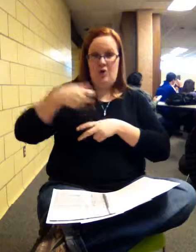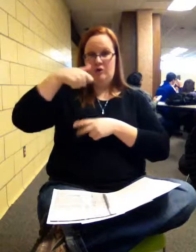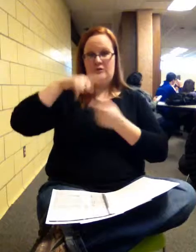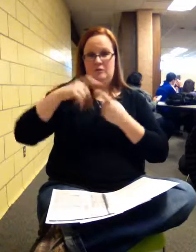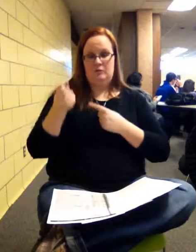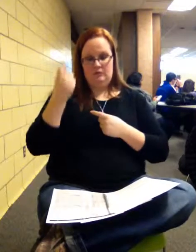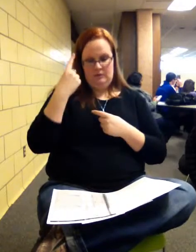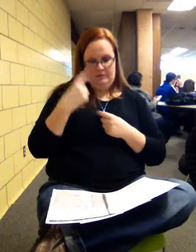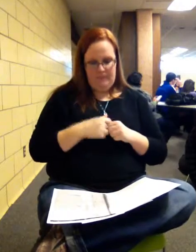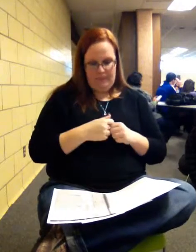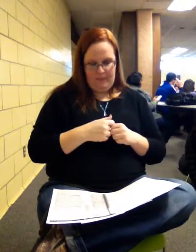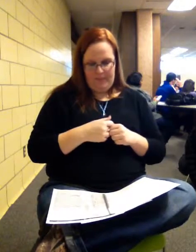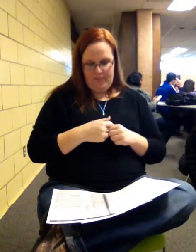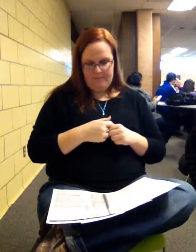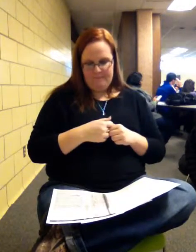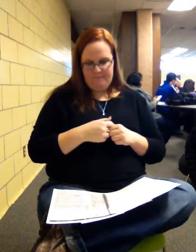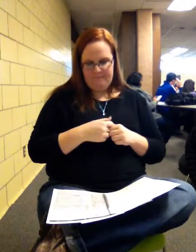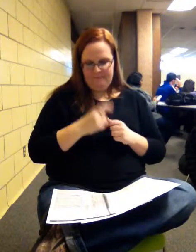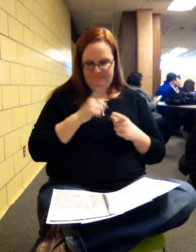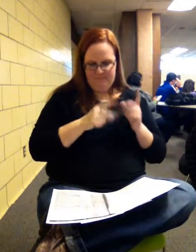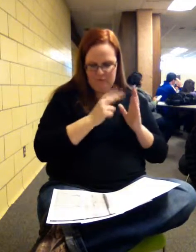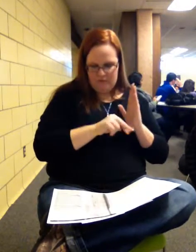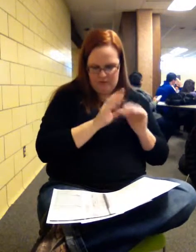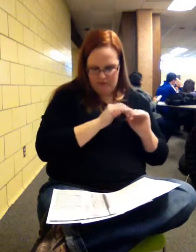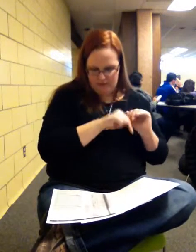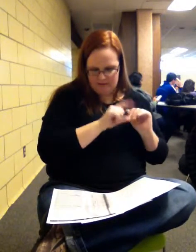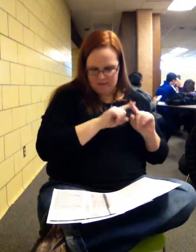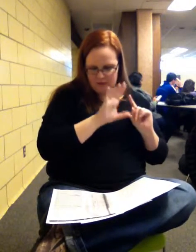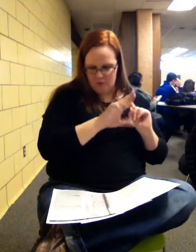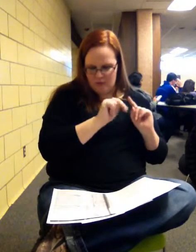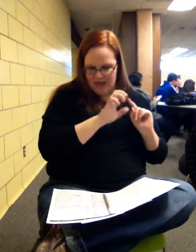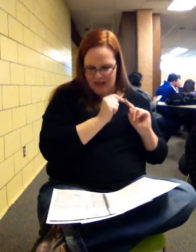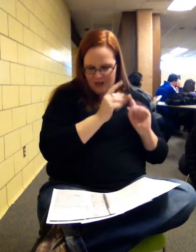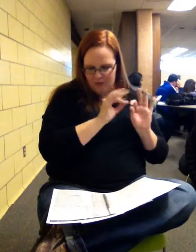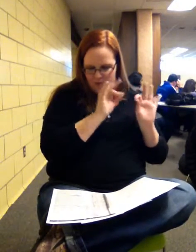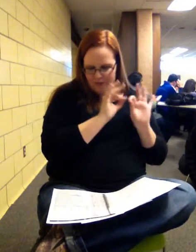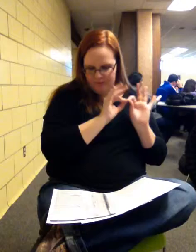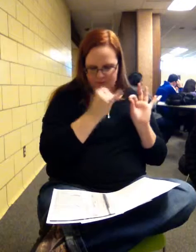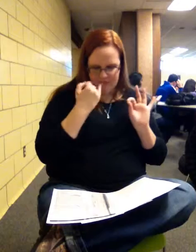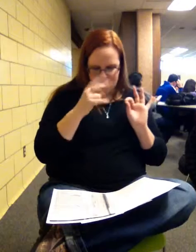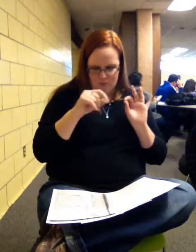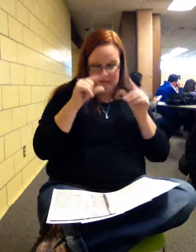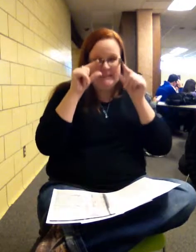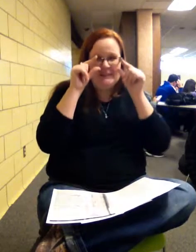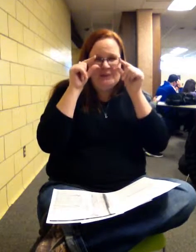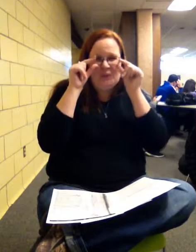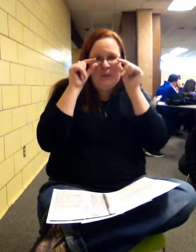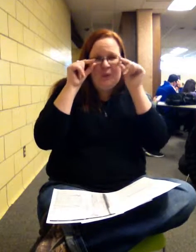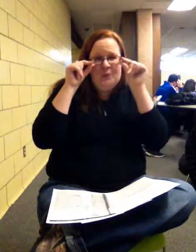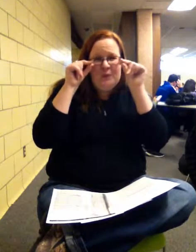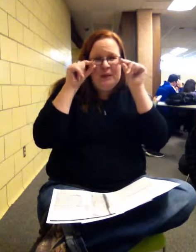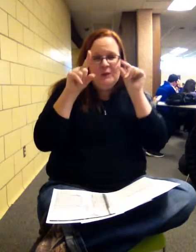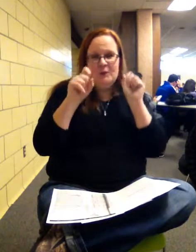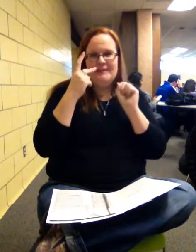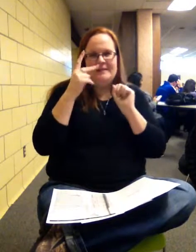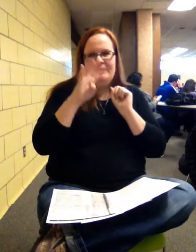from? Well, you can't read it on this, but it's your net worth. If you can squint, you see 44.1.